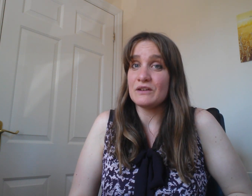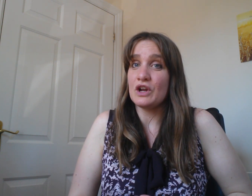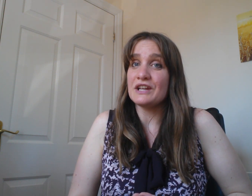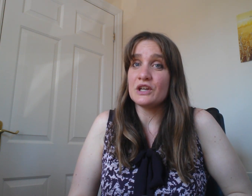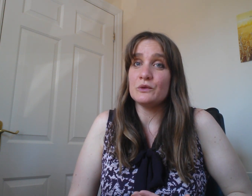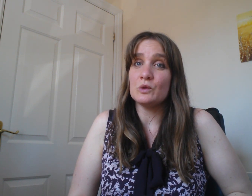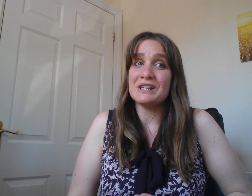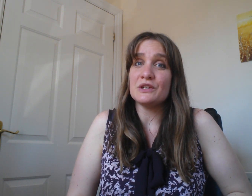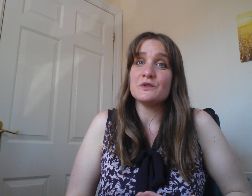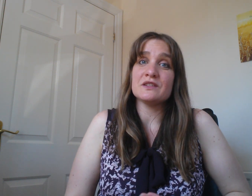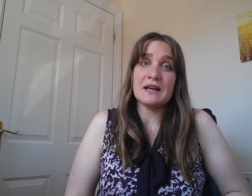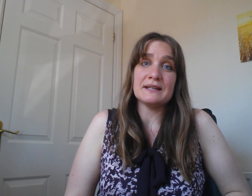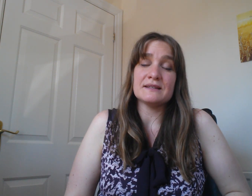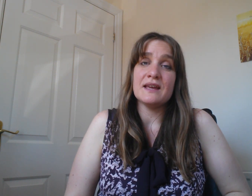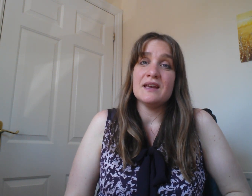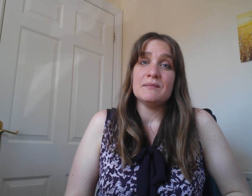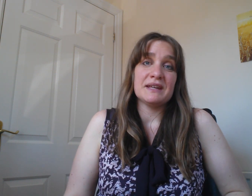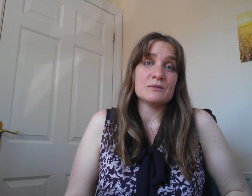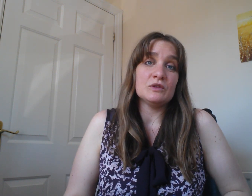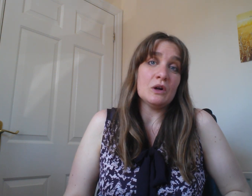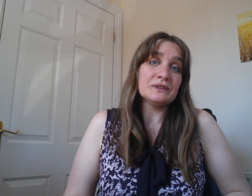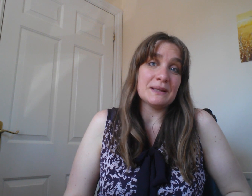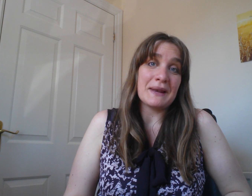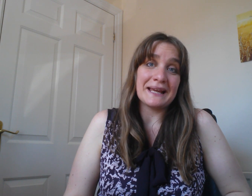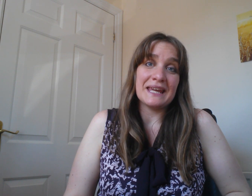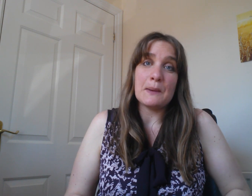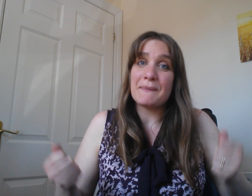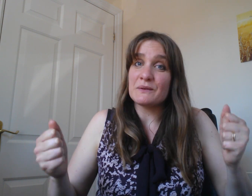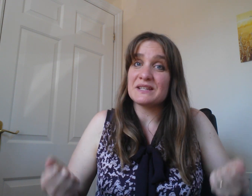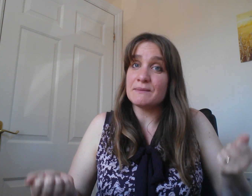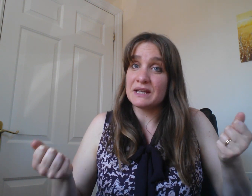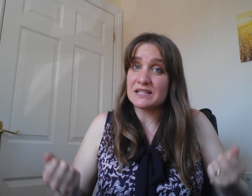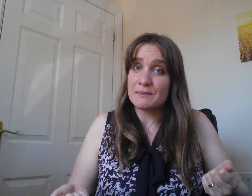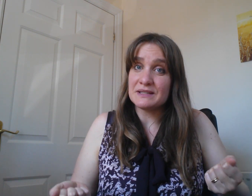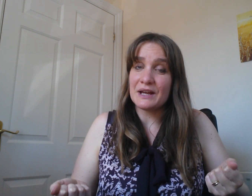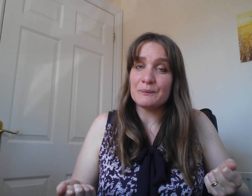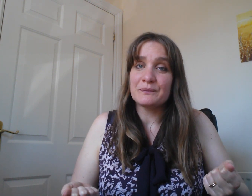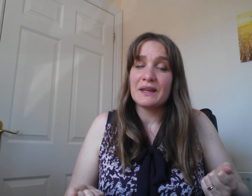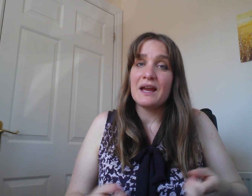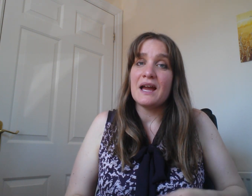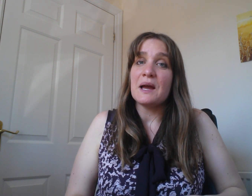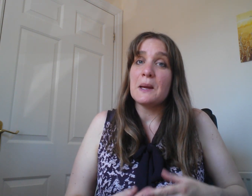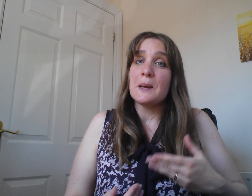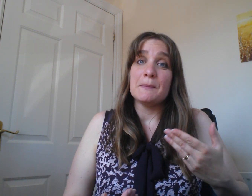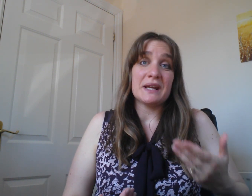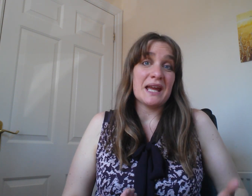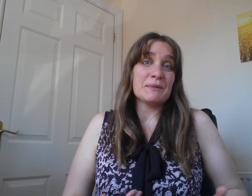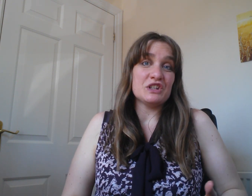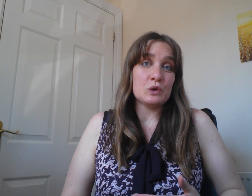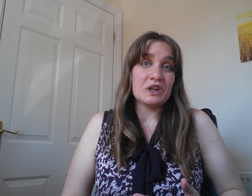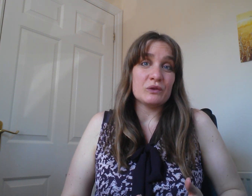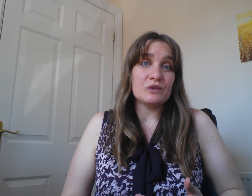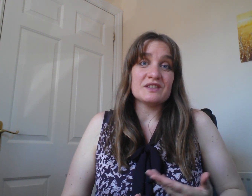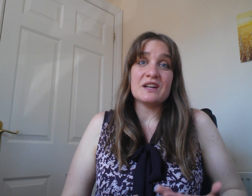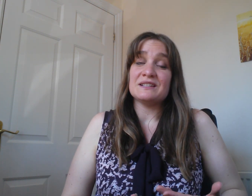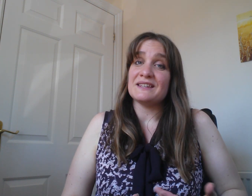song, I don't normally use signs because we're all holding the blanket, bouncing the monkeys up and down. But I am going to talk you through the signs of this